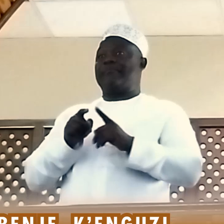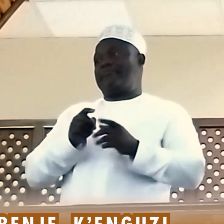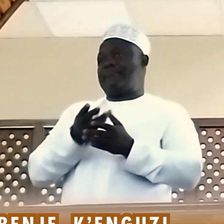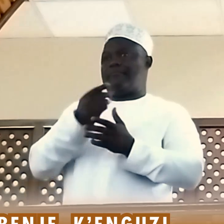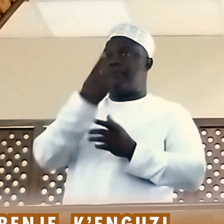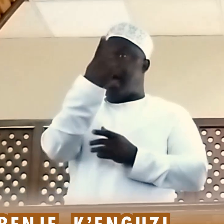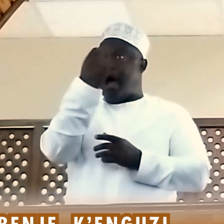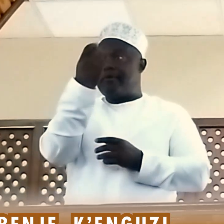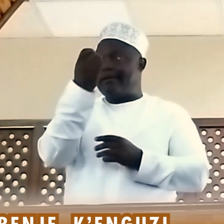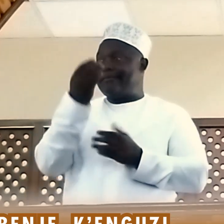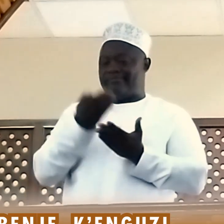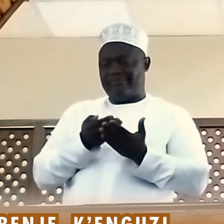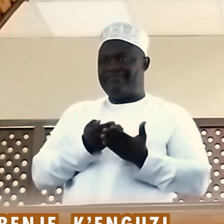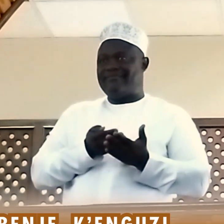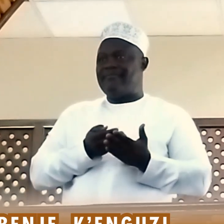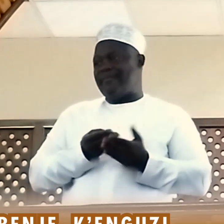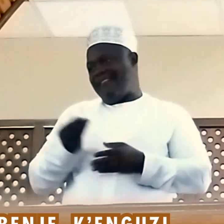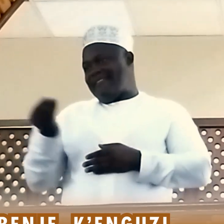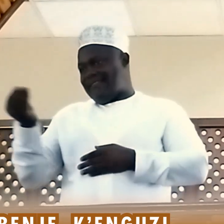10